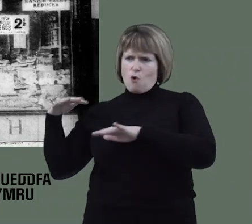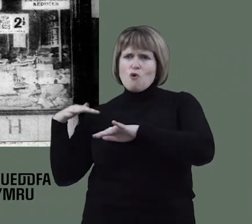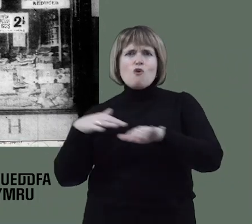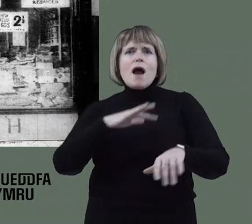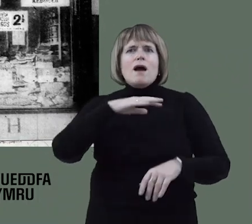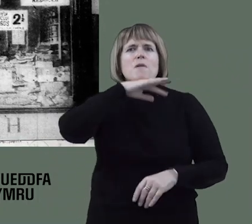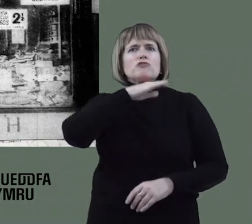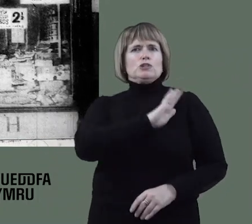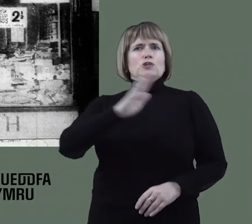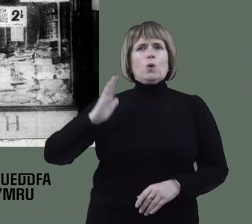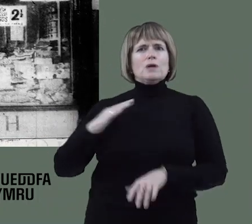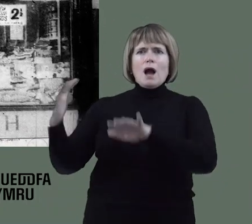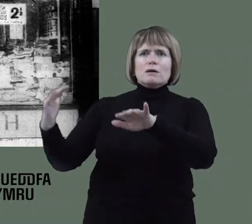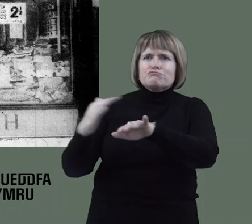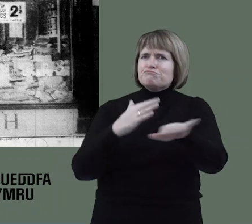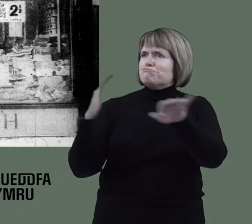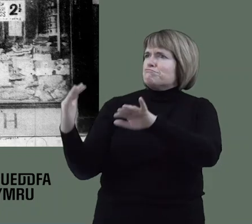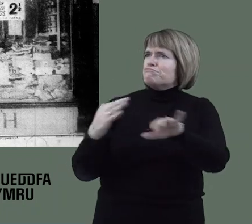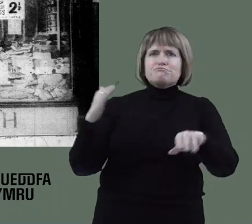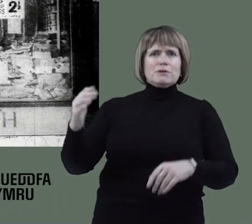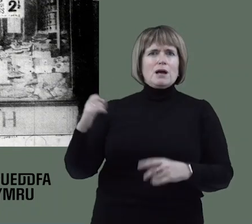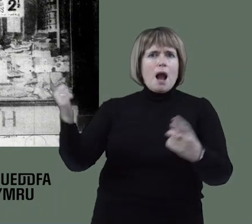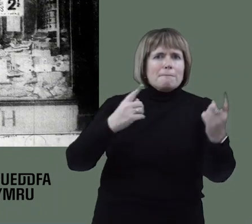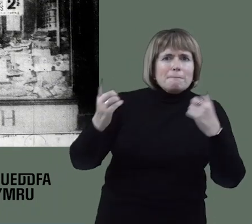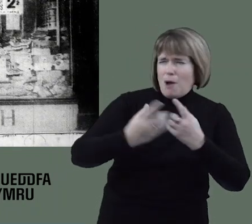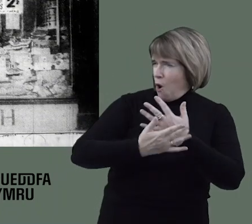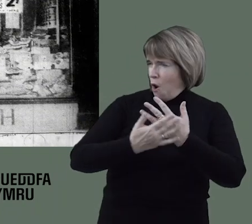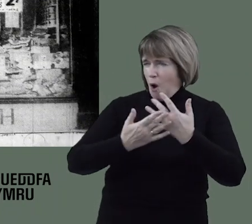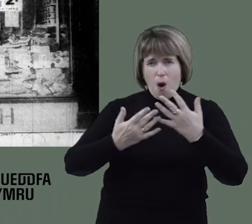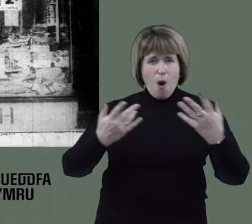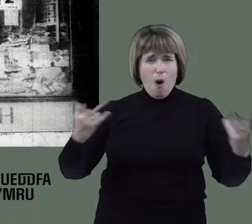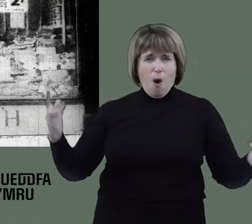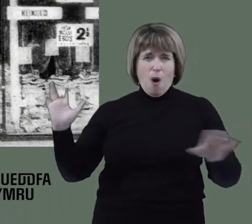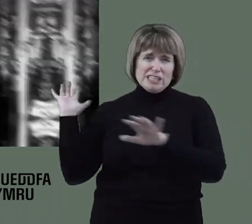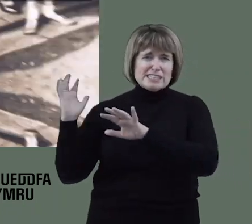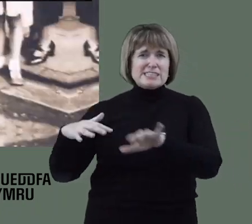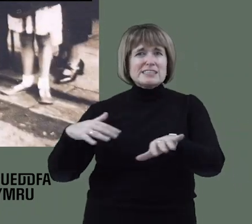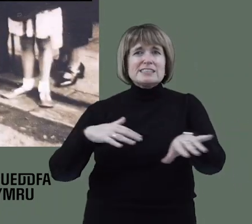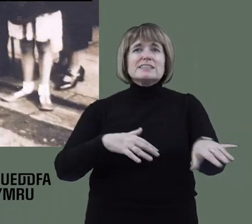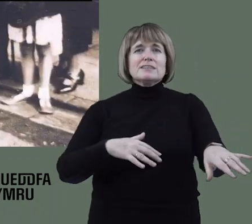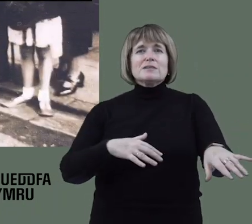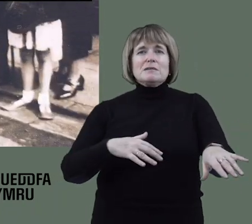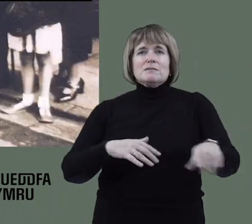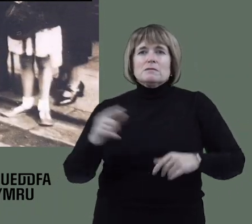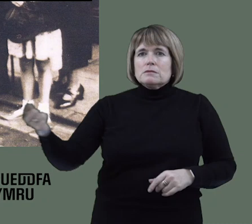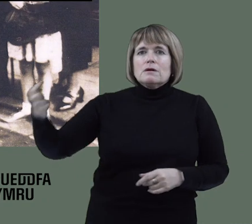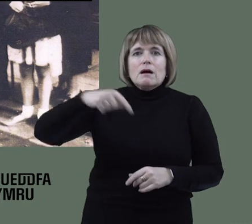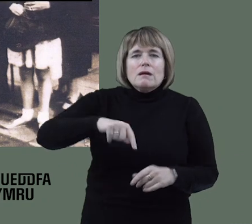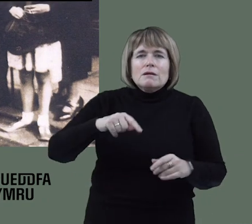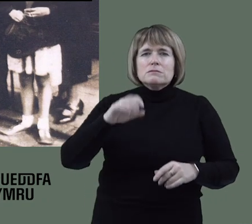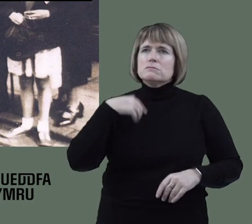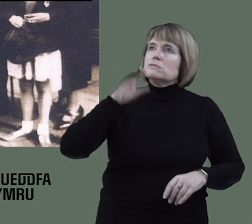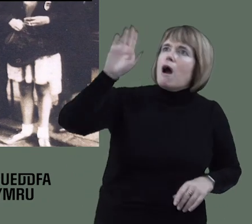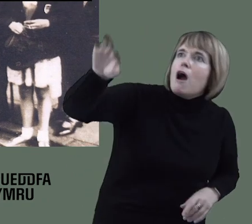American soldiers who went up, lots and lots and lots and lots of them. Now, we used to shout to them, you